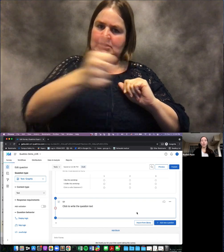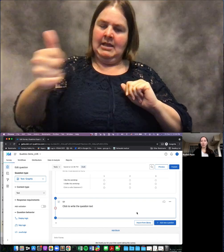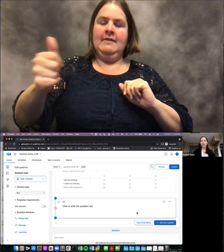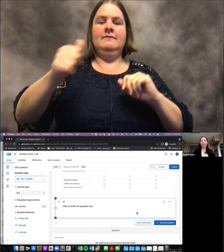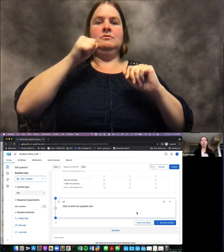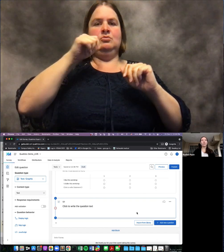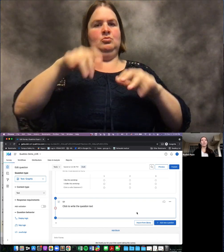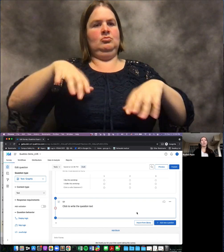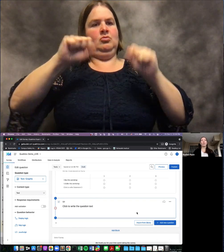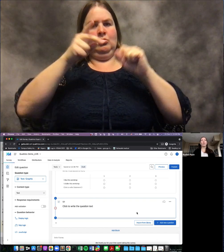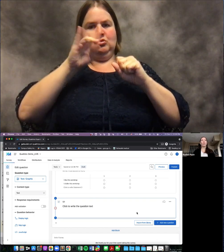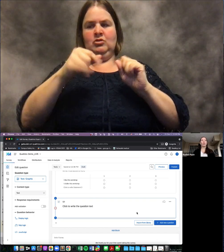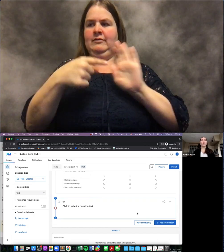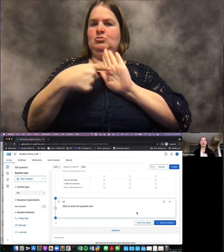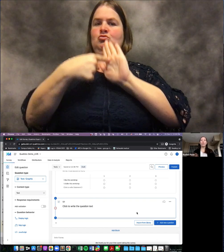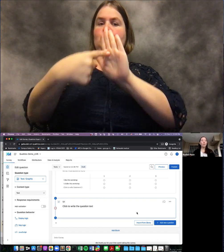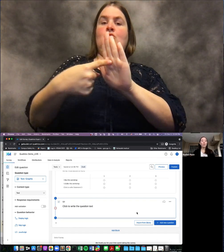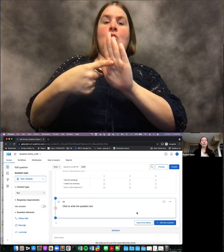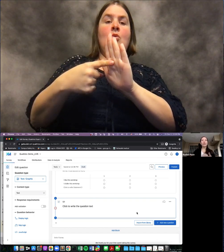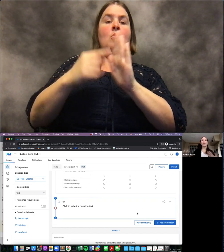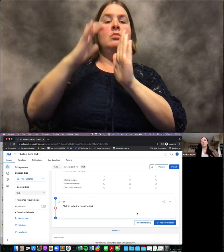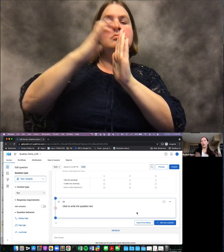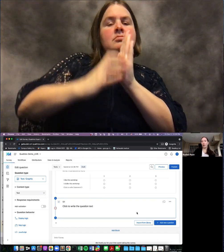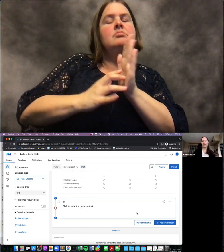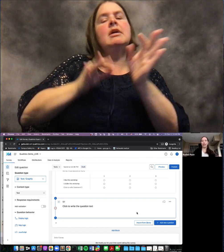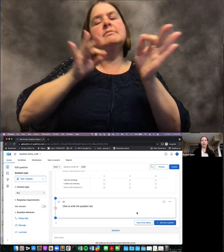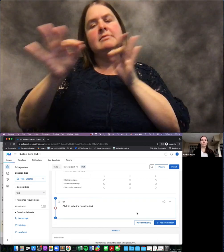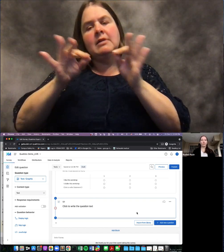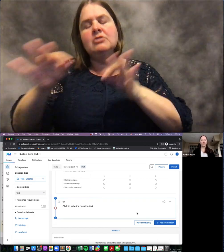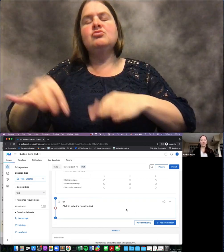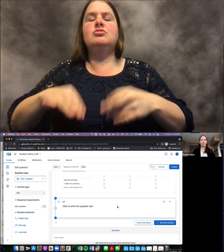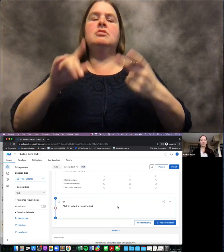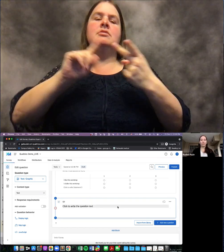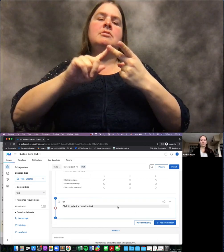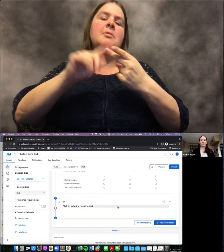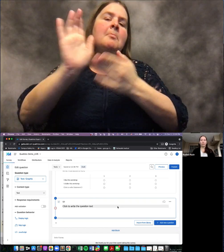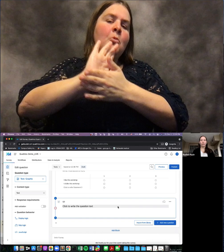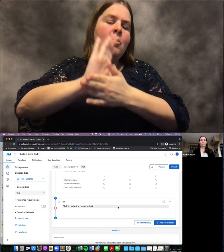presenting instructions or a movie or a graphic.